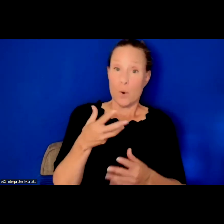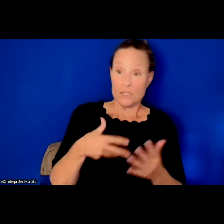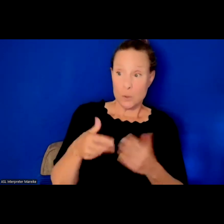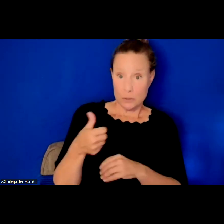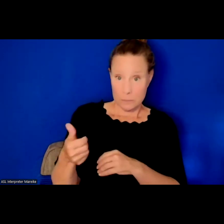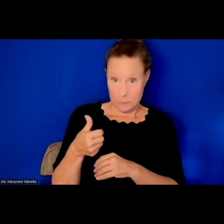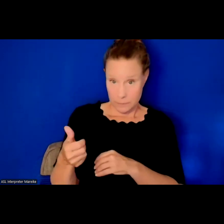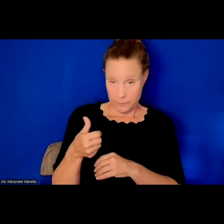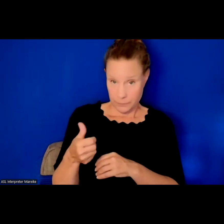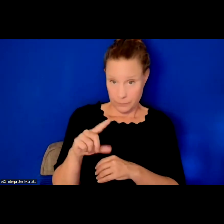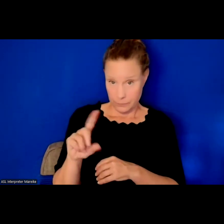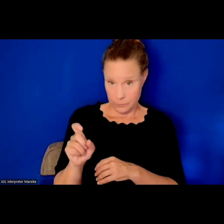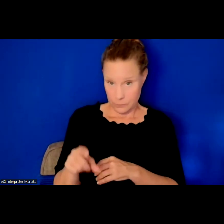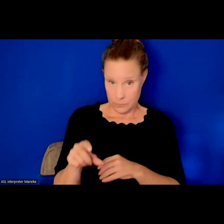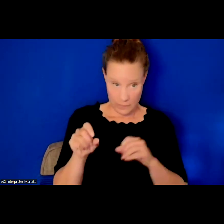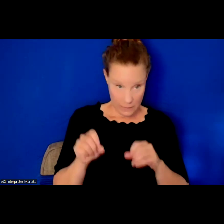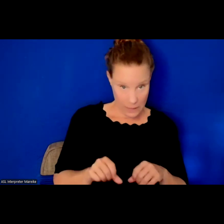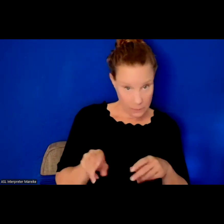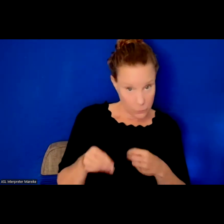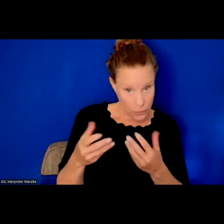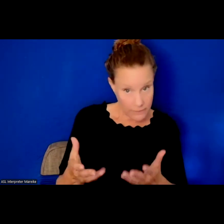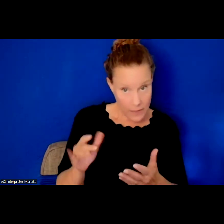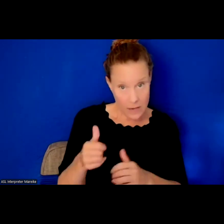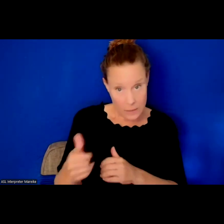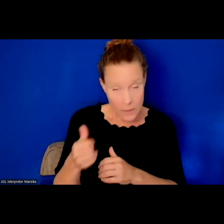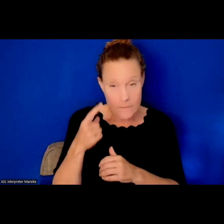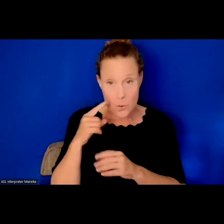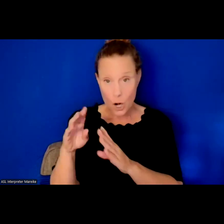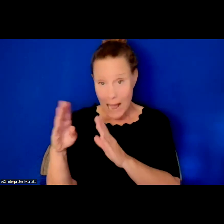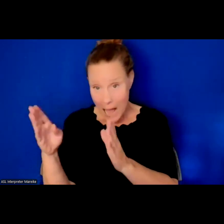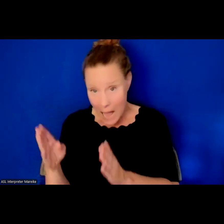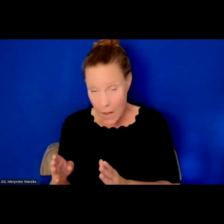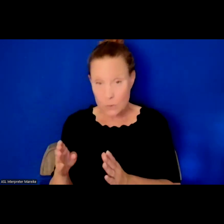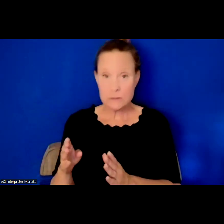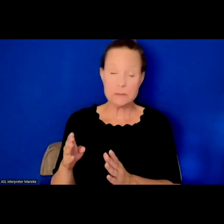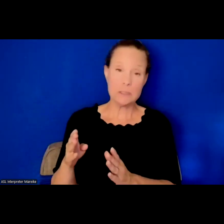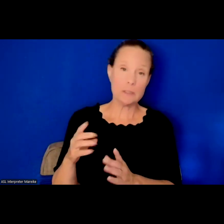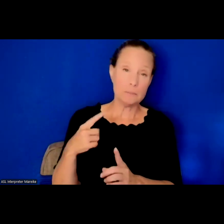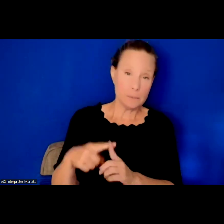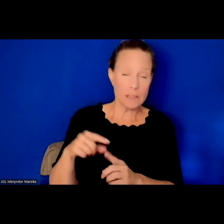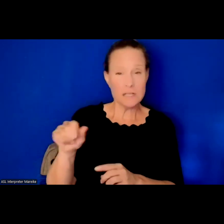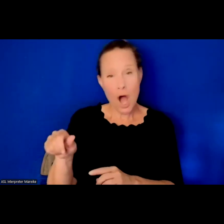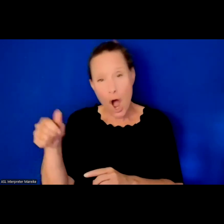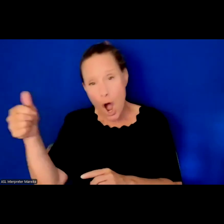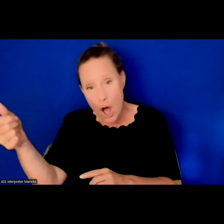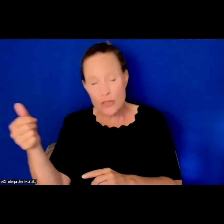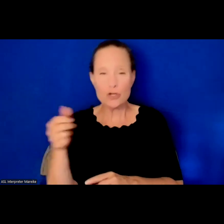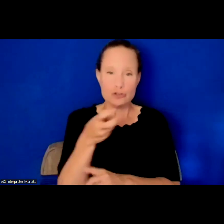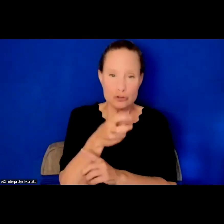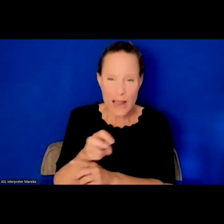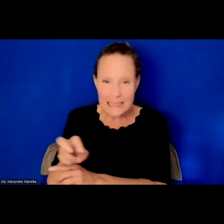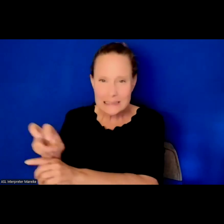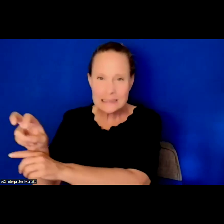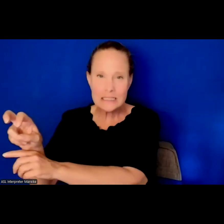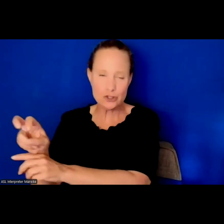can this transportation be provided not only for housing related matters to reintegrate and get out of the nursing home or hospital,